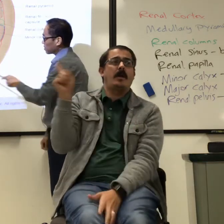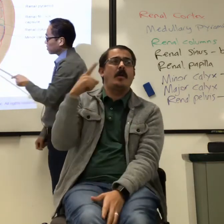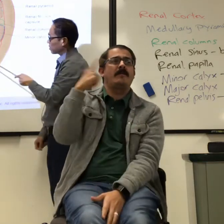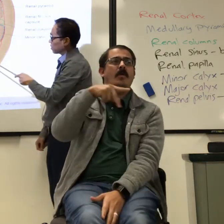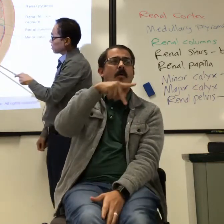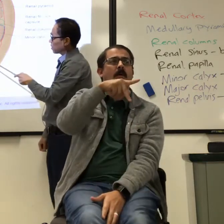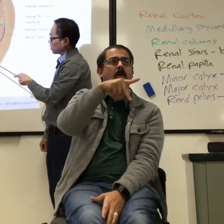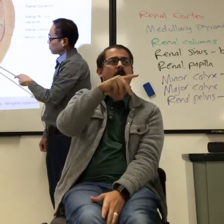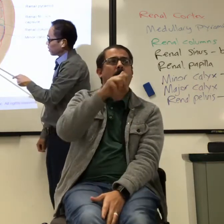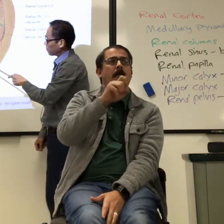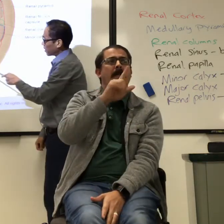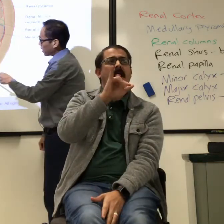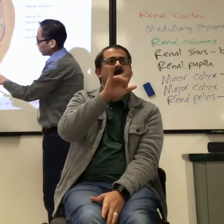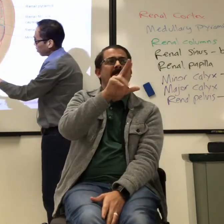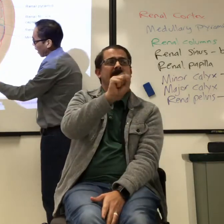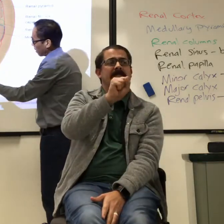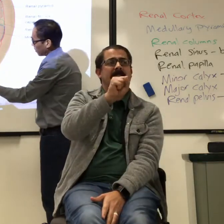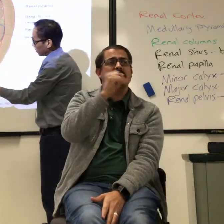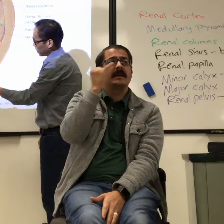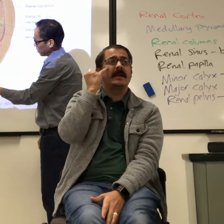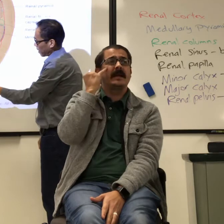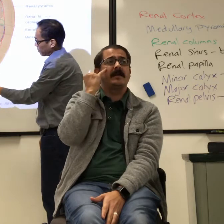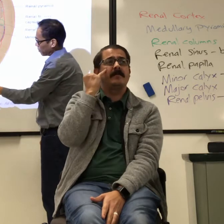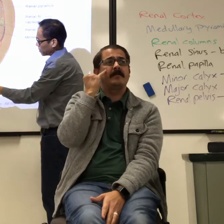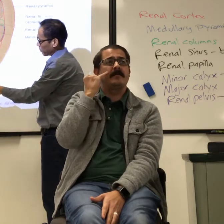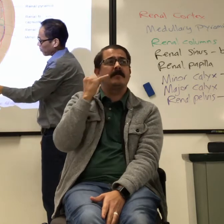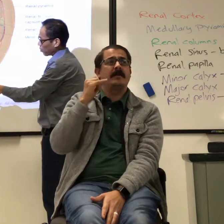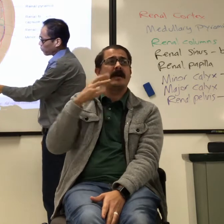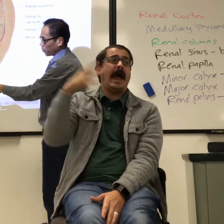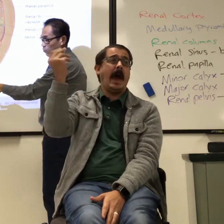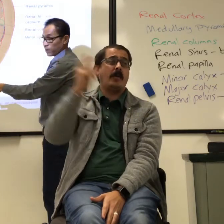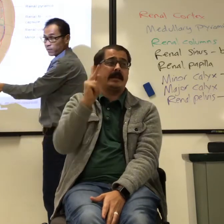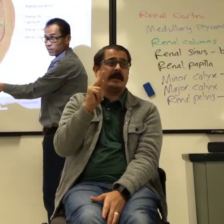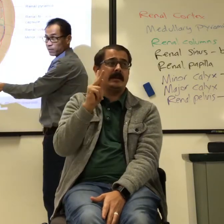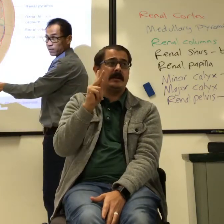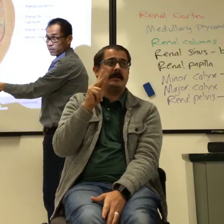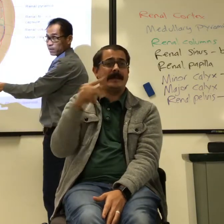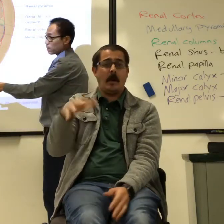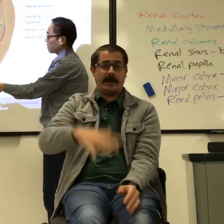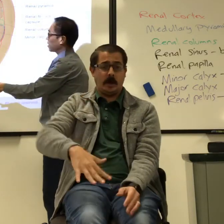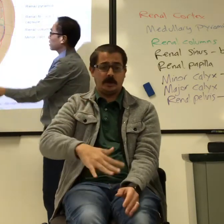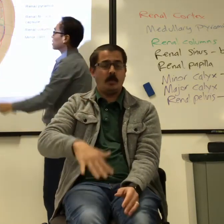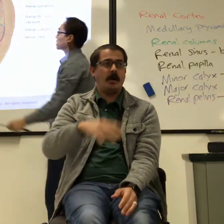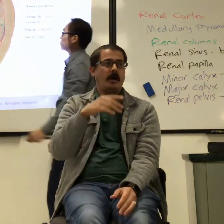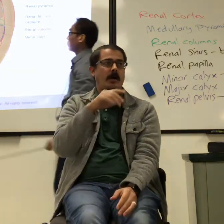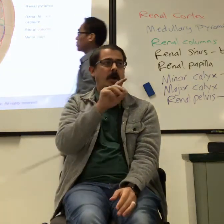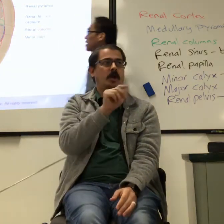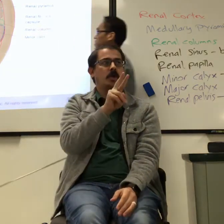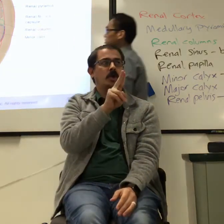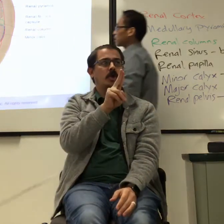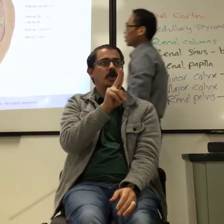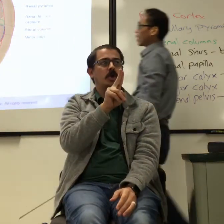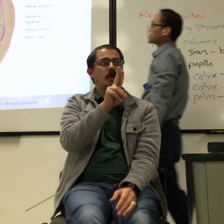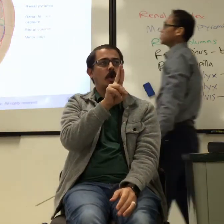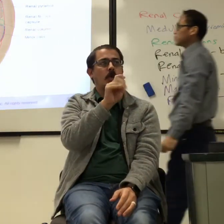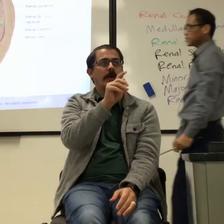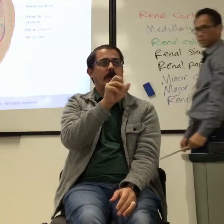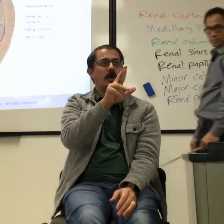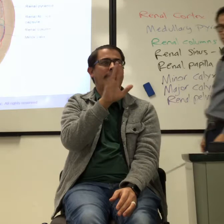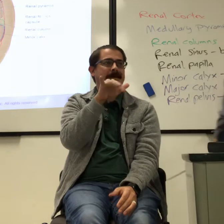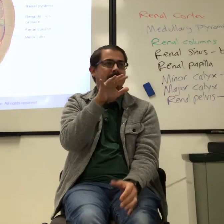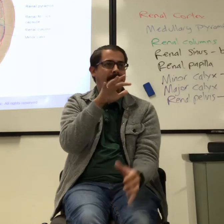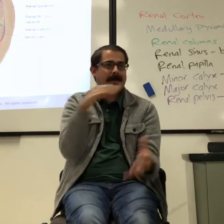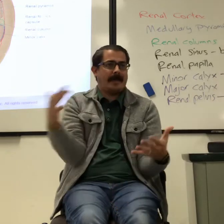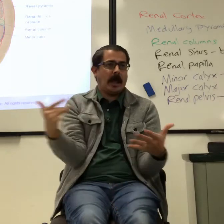pelvis. But if I kind of go out of the kidney down here somewhere, I'm going for ureter. Okay. So that's just the collection